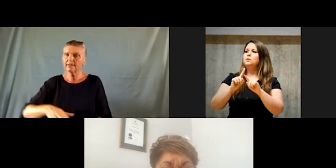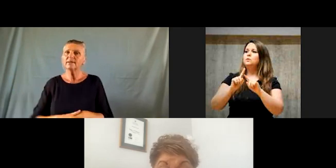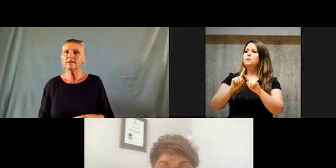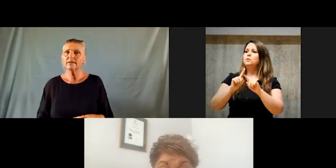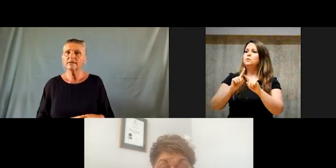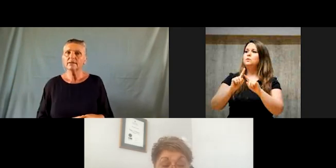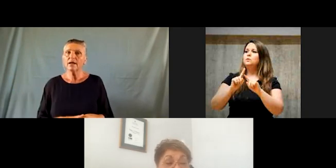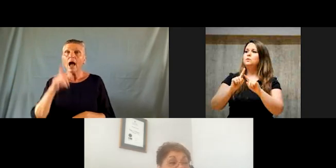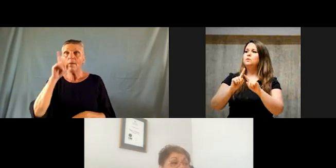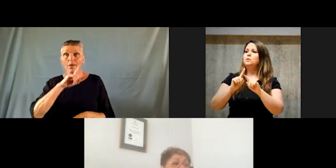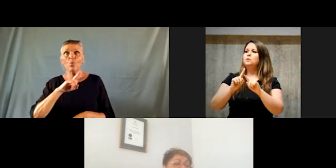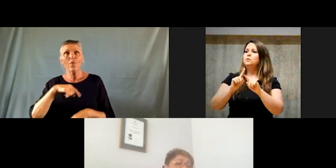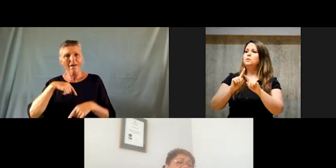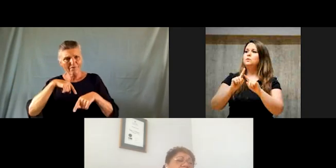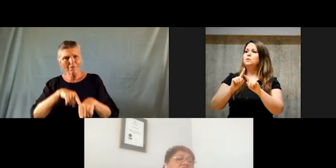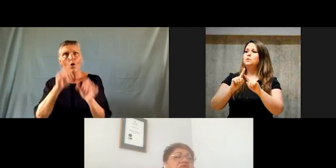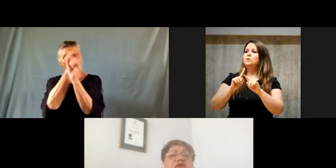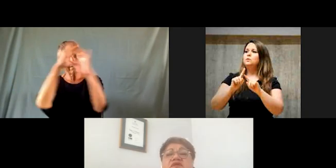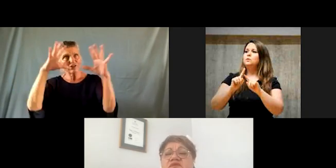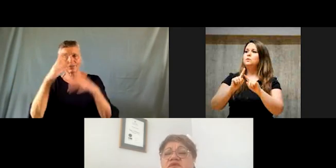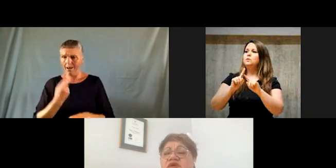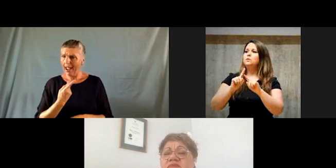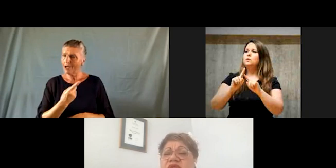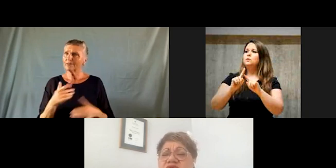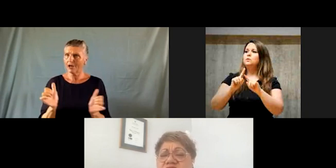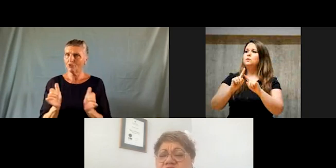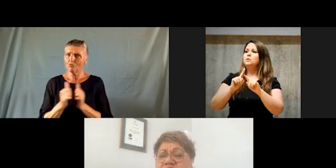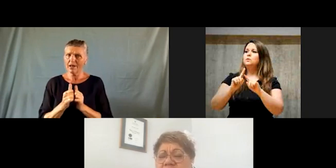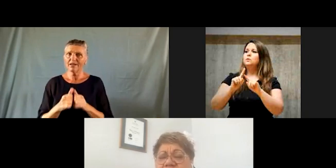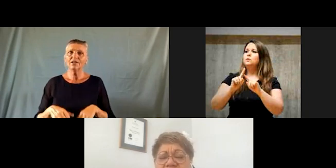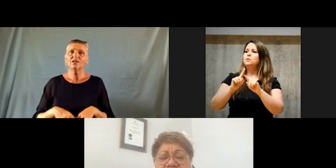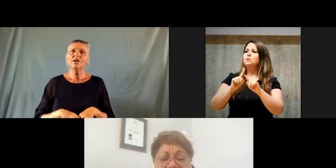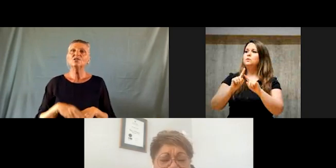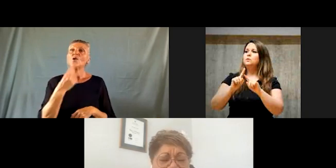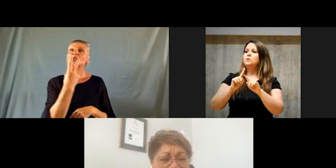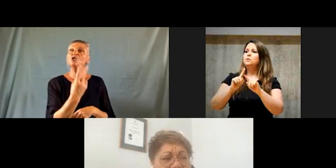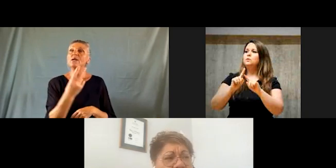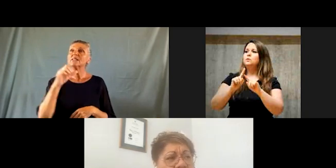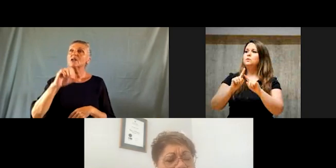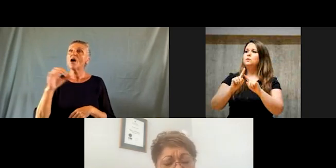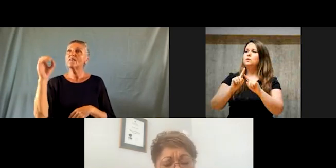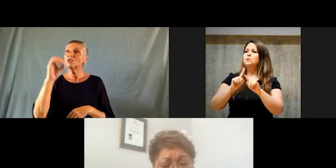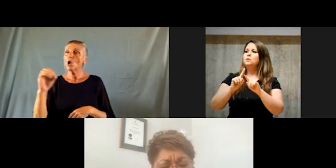saw our vision. So of course, on the 29th of October 2021,